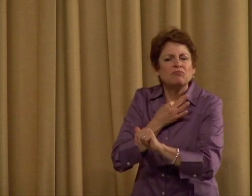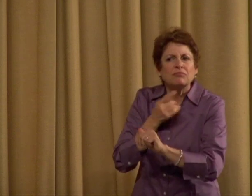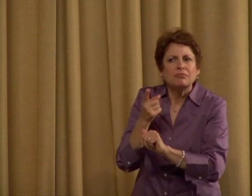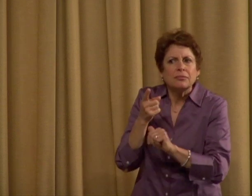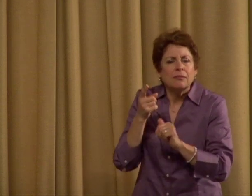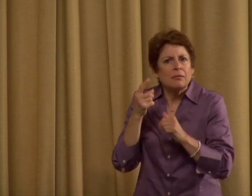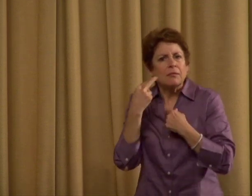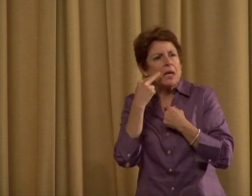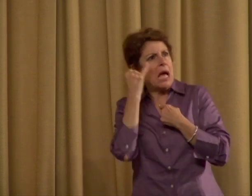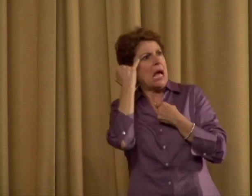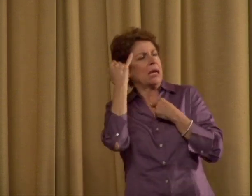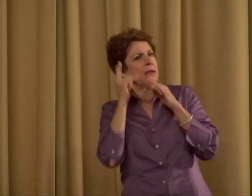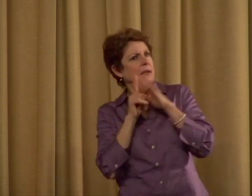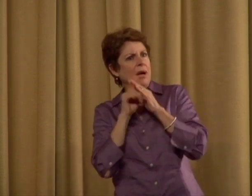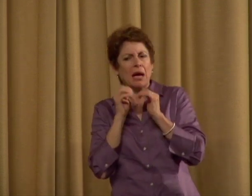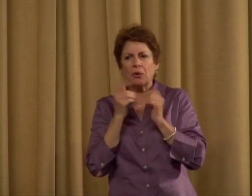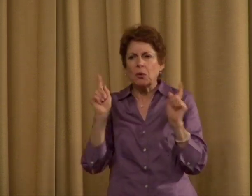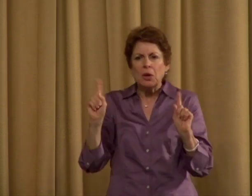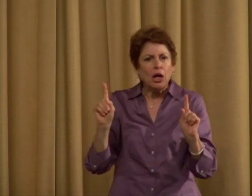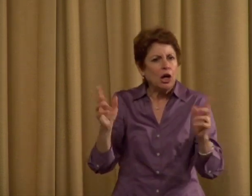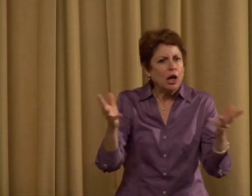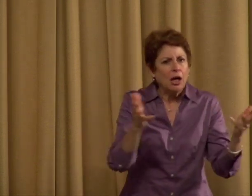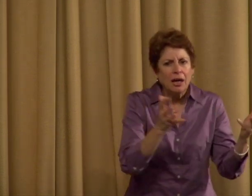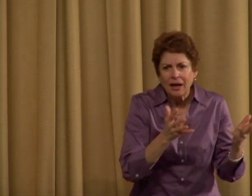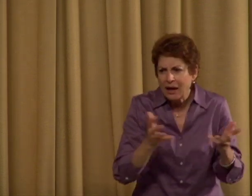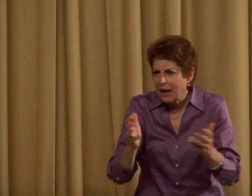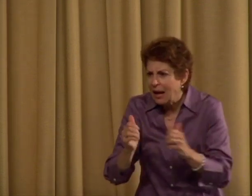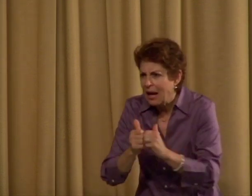involves. And so the idea came to mind,